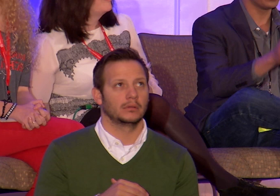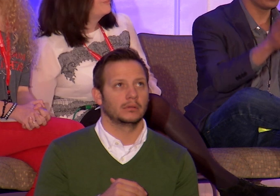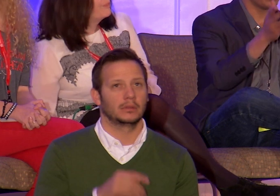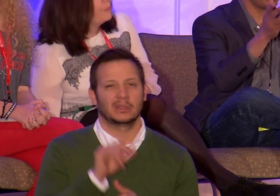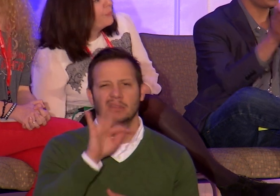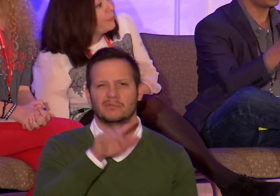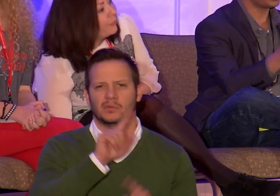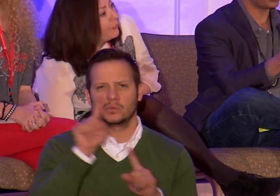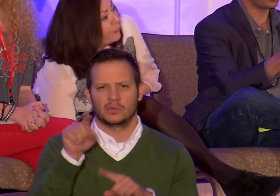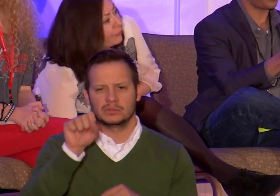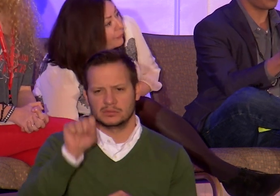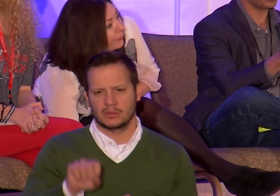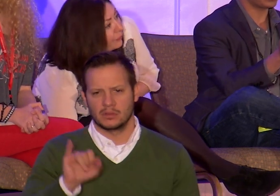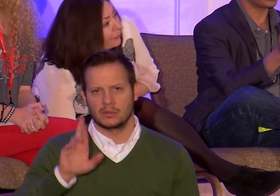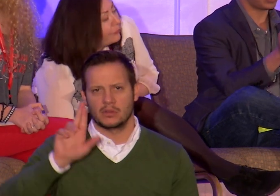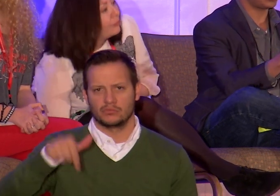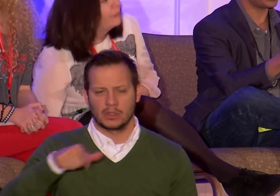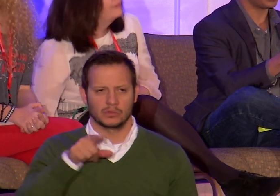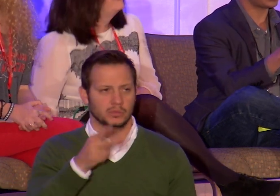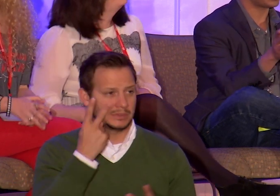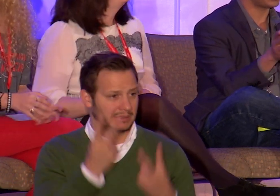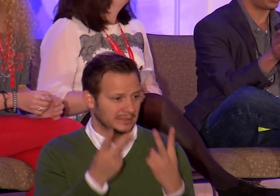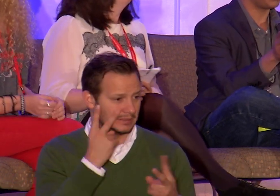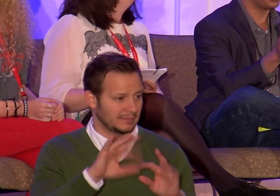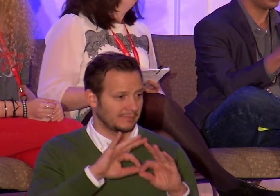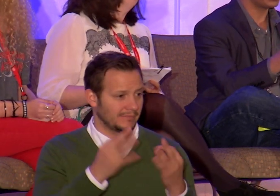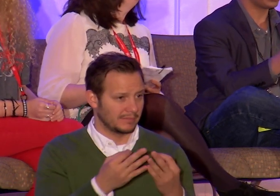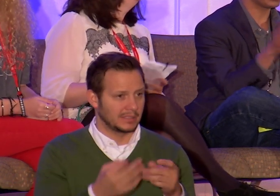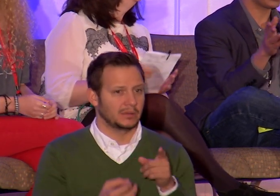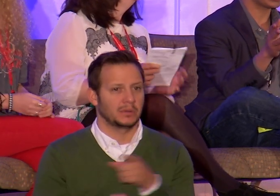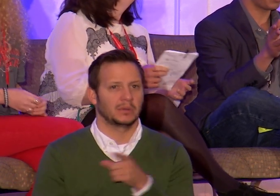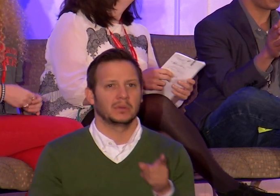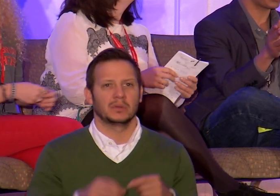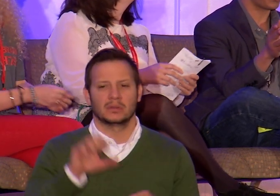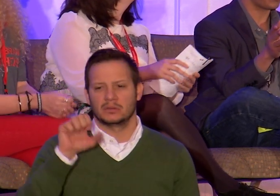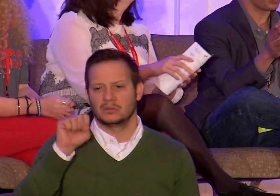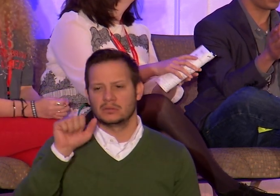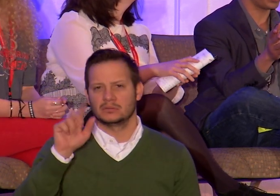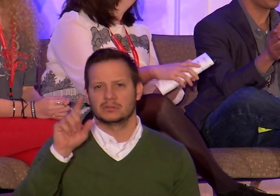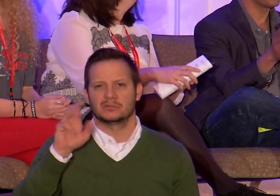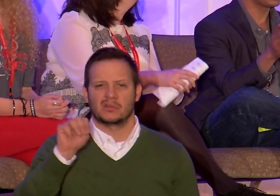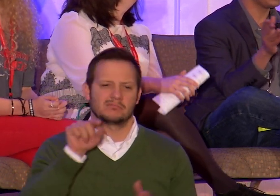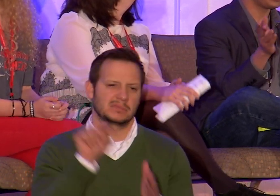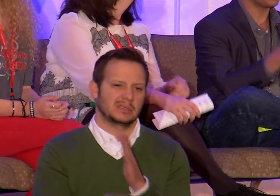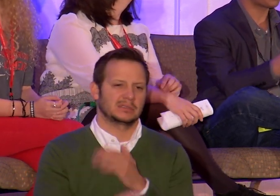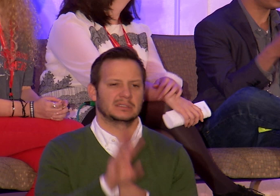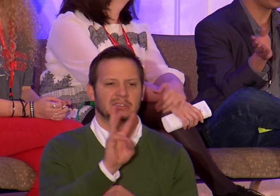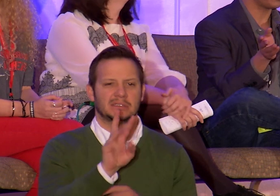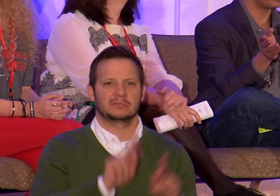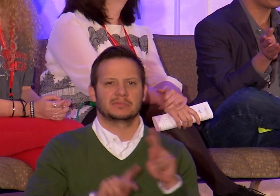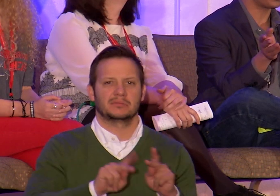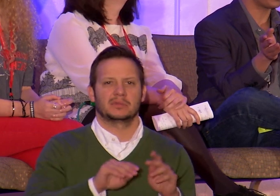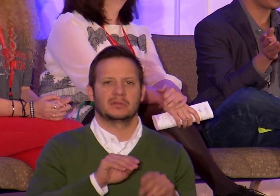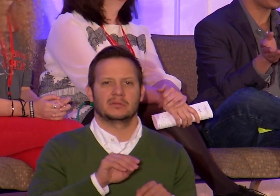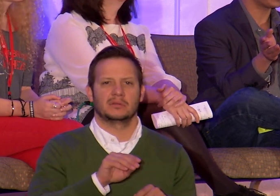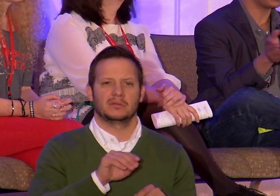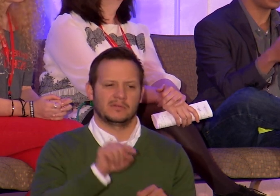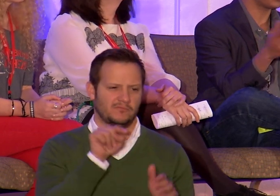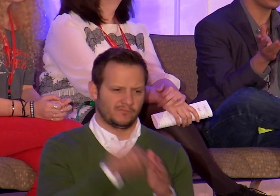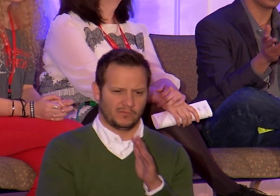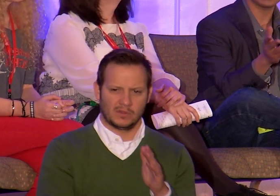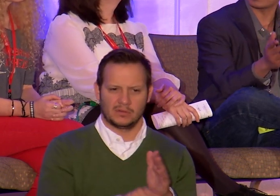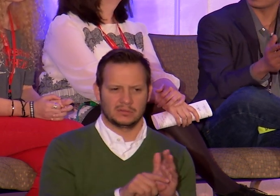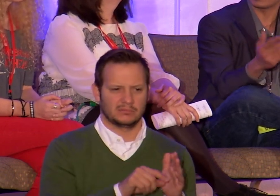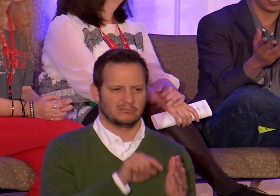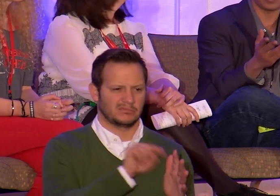Iraq, in which you go to families and you see that Saddam killed 6 members of their family in front of the person, I